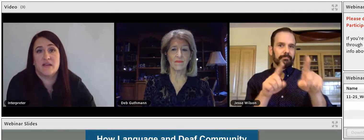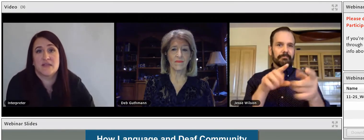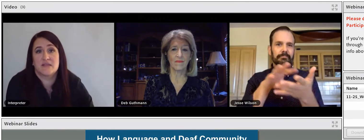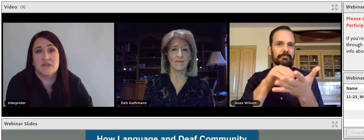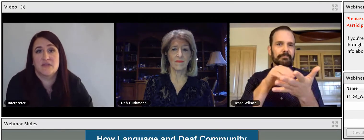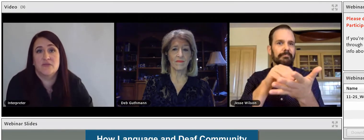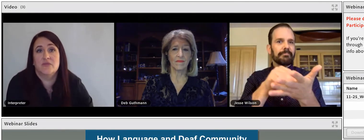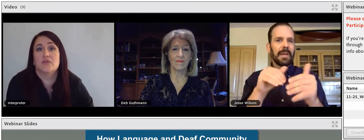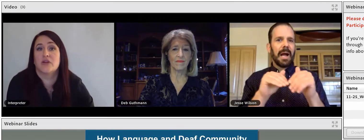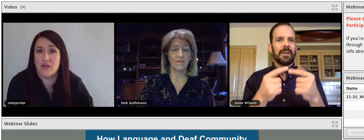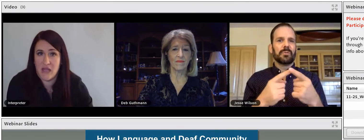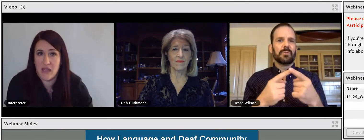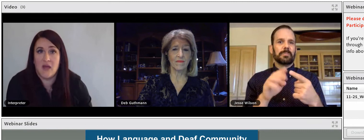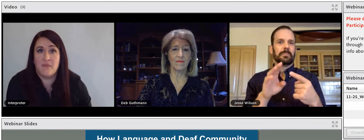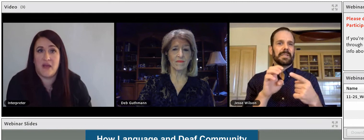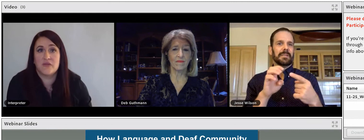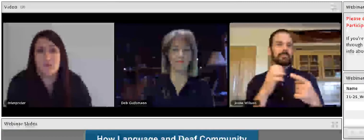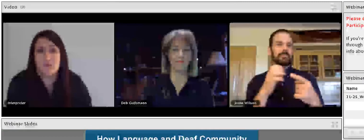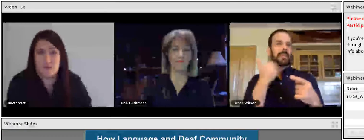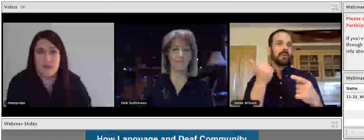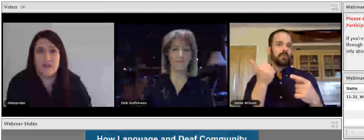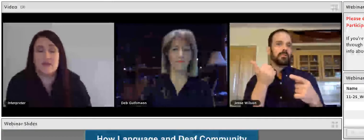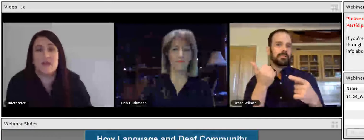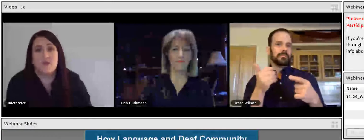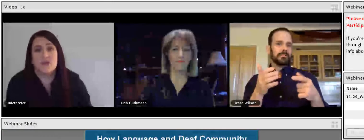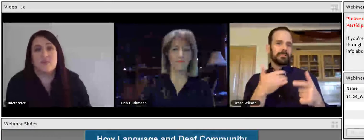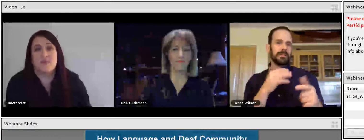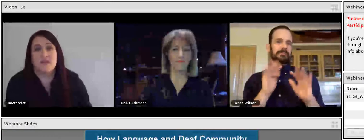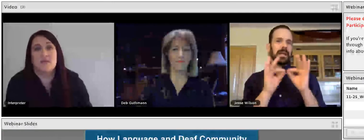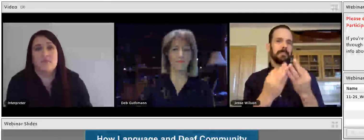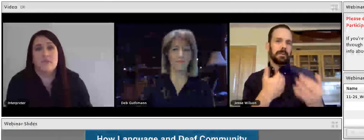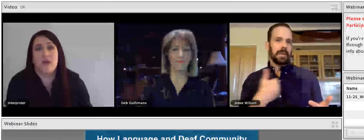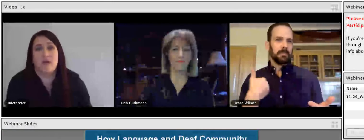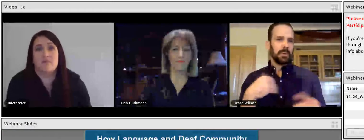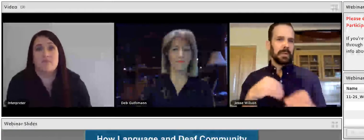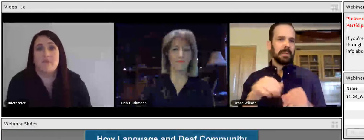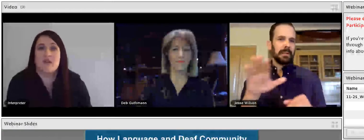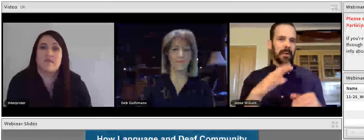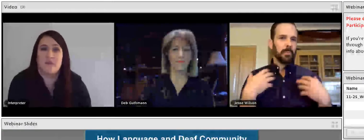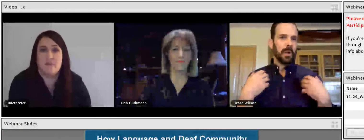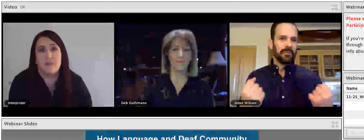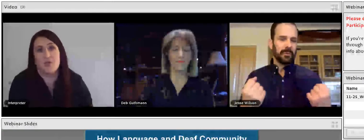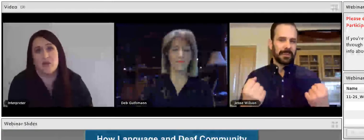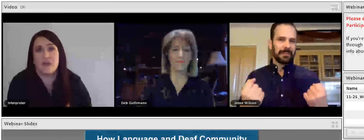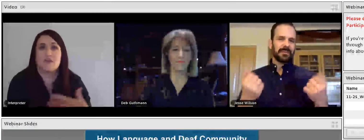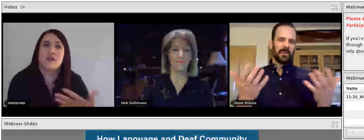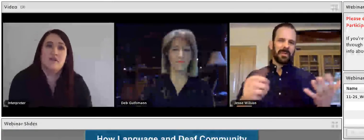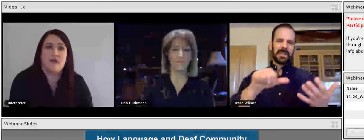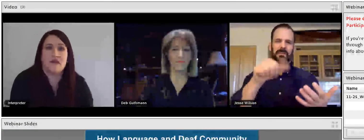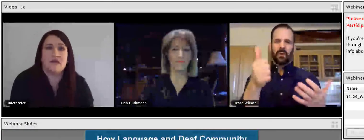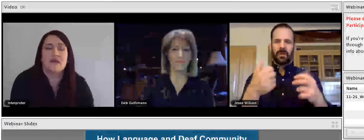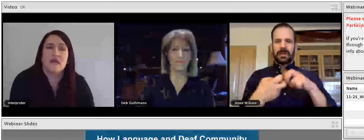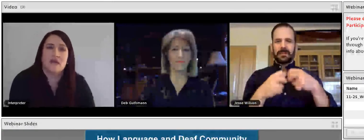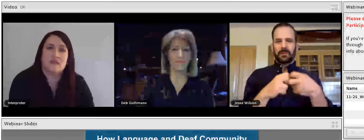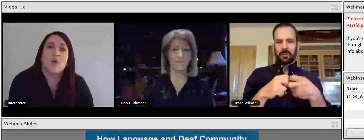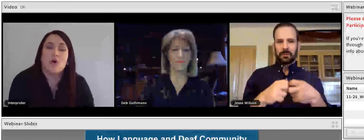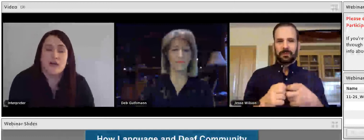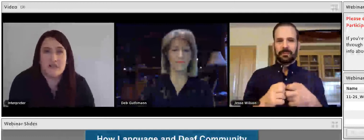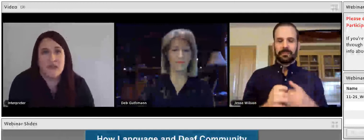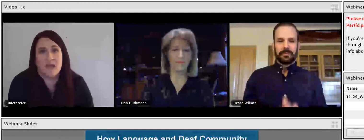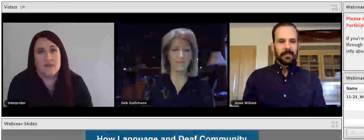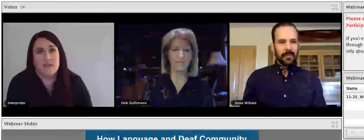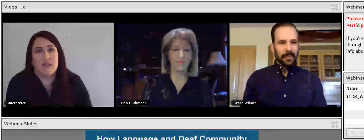unfortunately they don't have access to learning about those resources in order to be a better family member, better